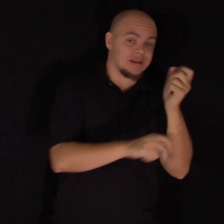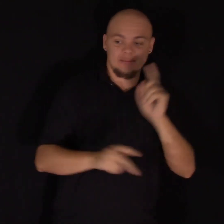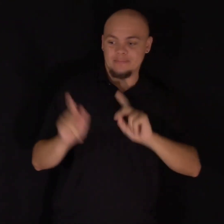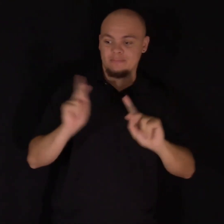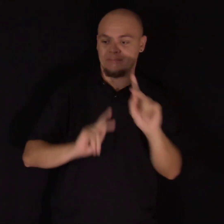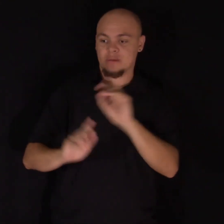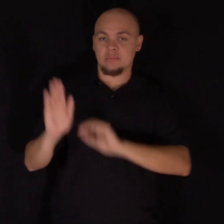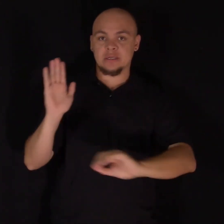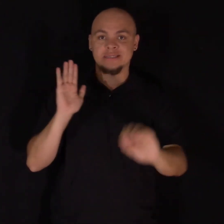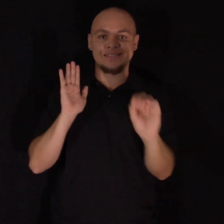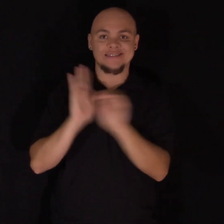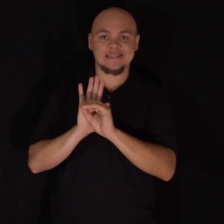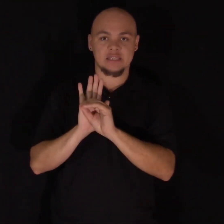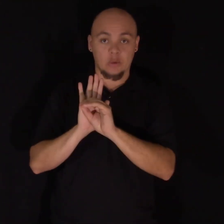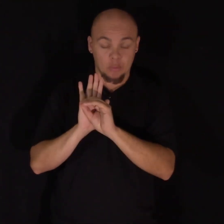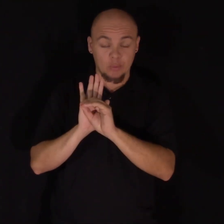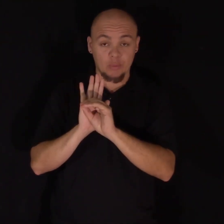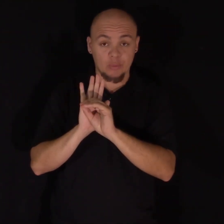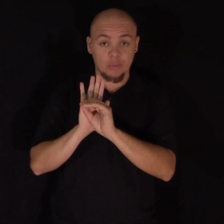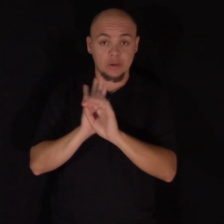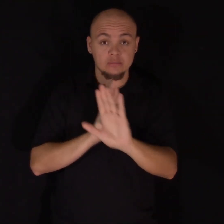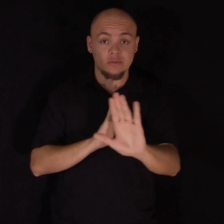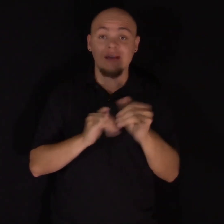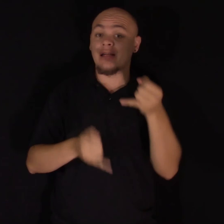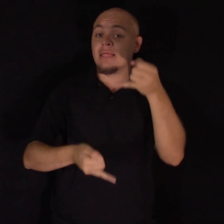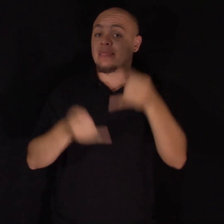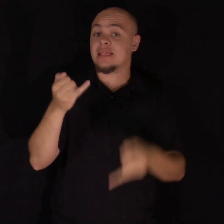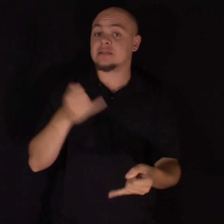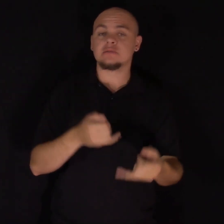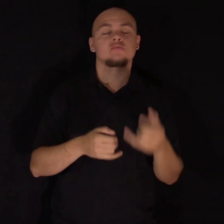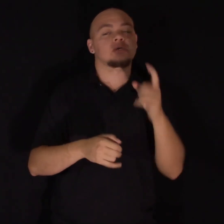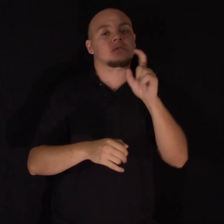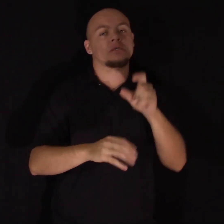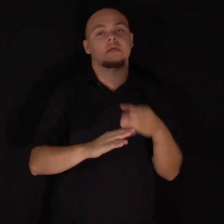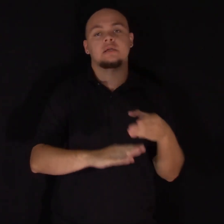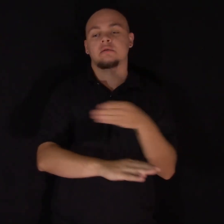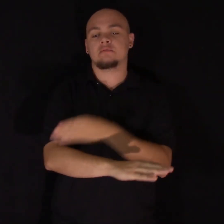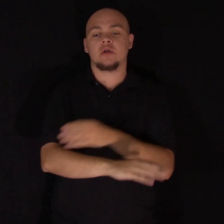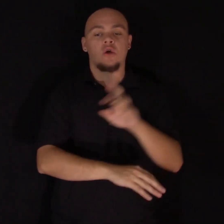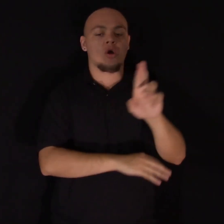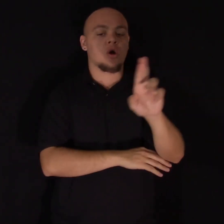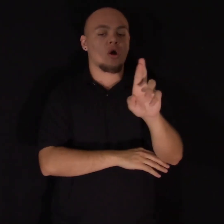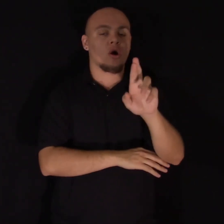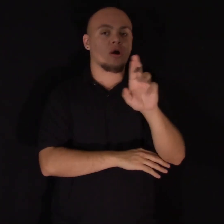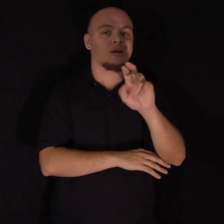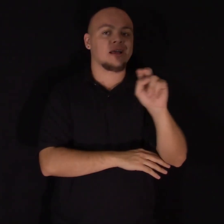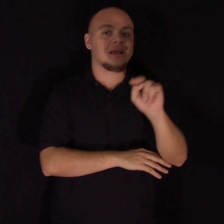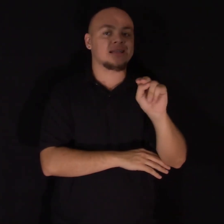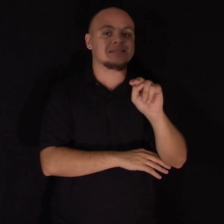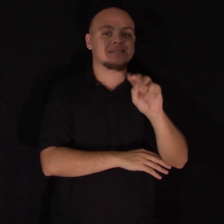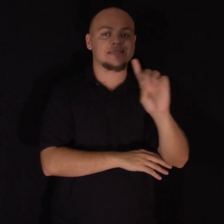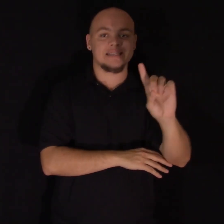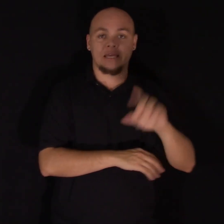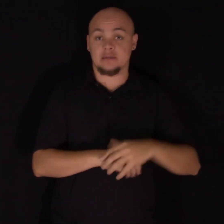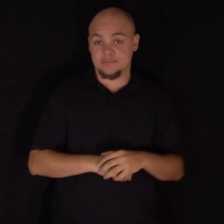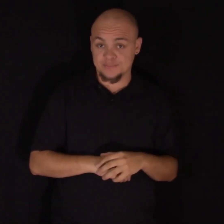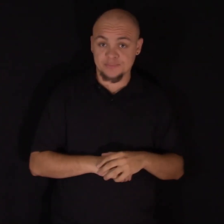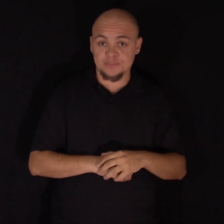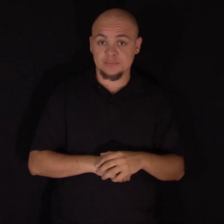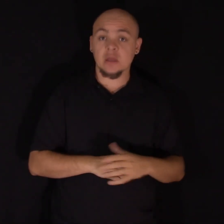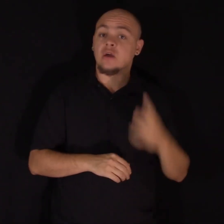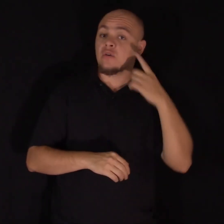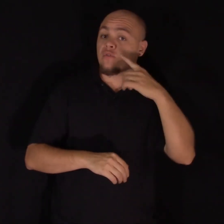0. Finally, we need lots of advanced R&D in areas of vaccines and